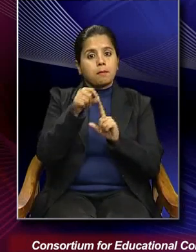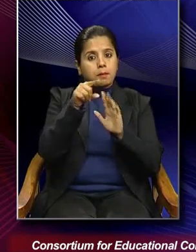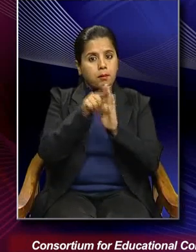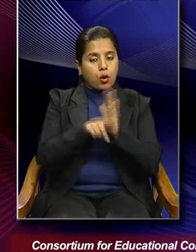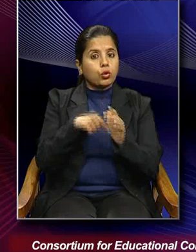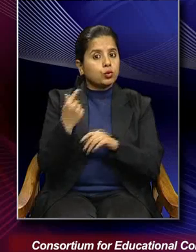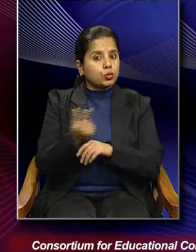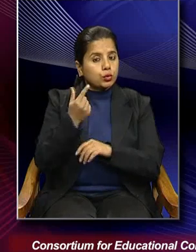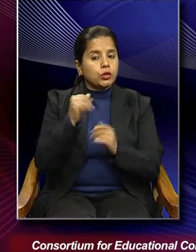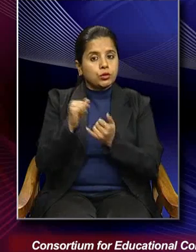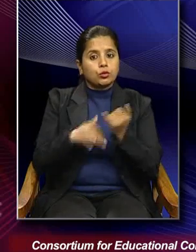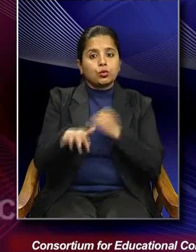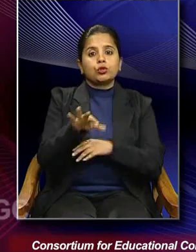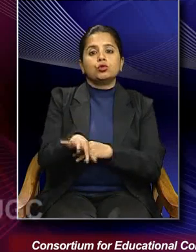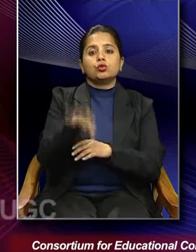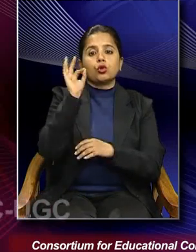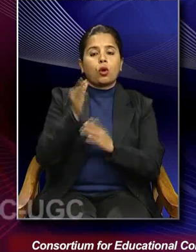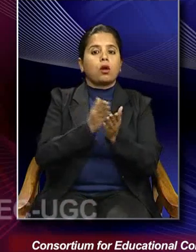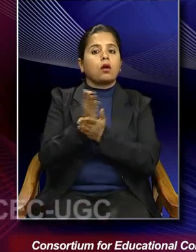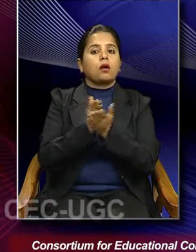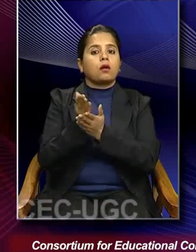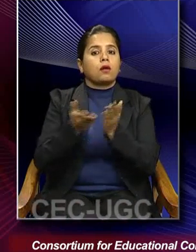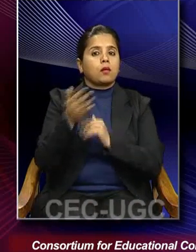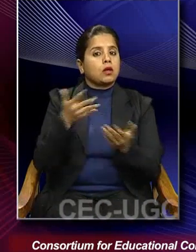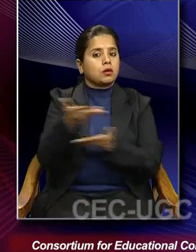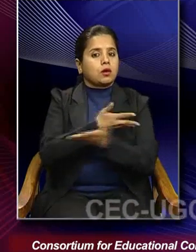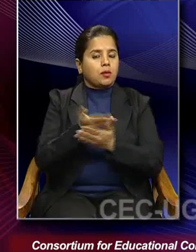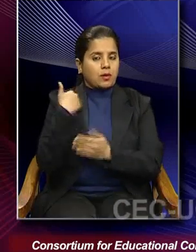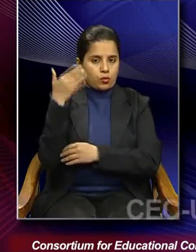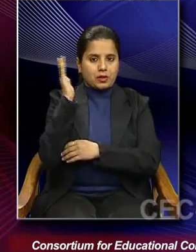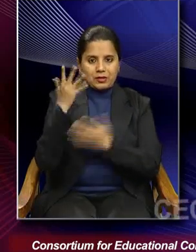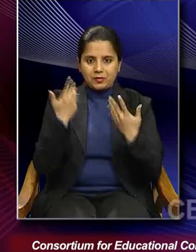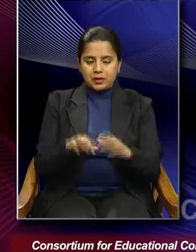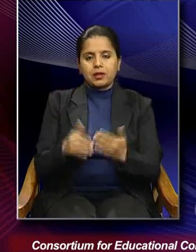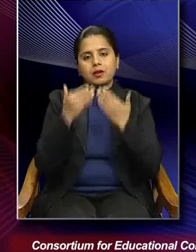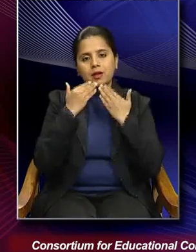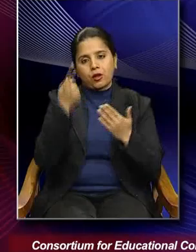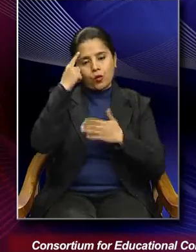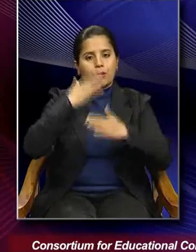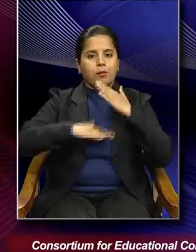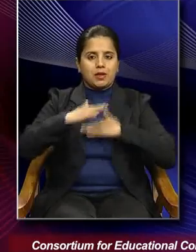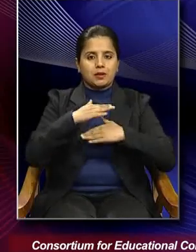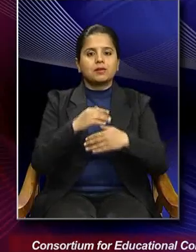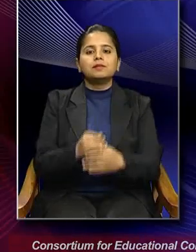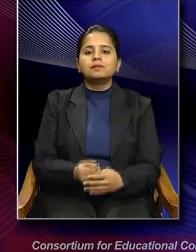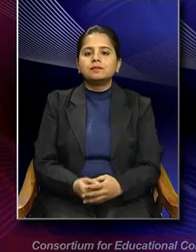using social choice mechanism have been discussed in the lecture. Thank you for the patience.